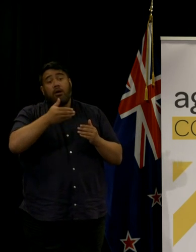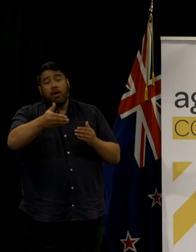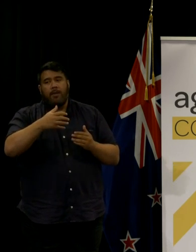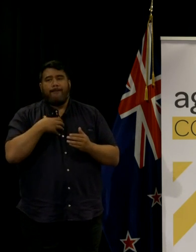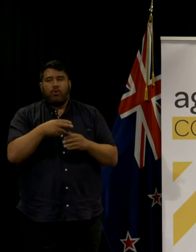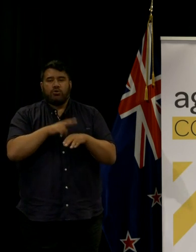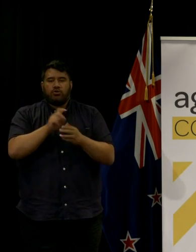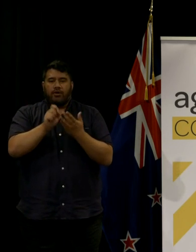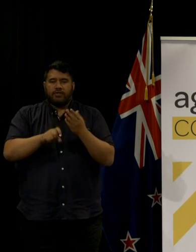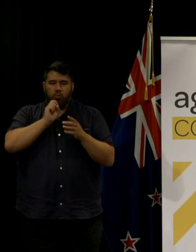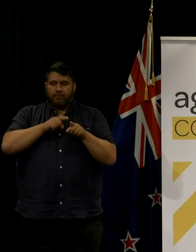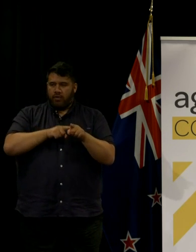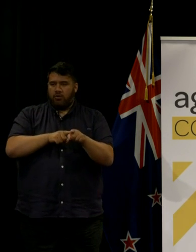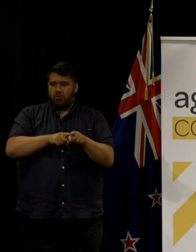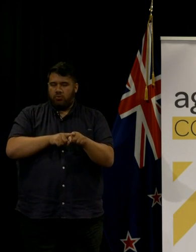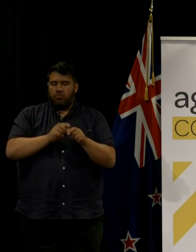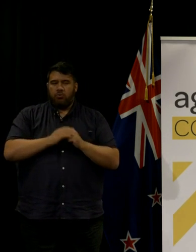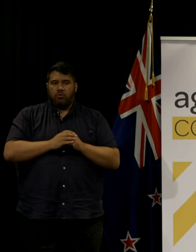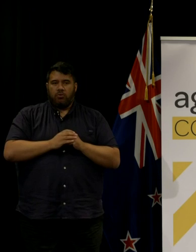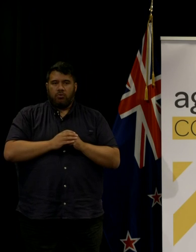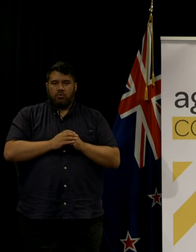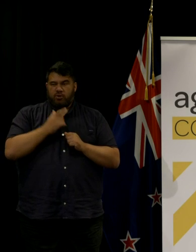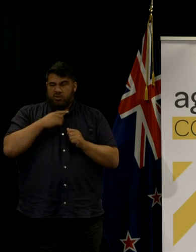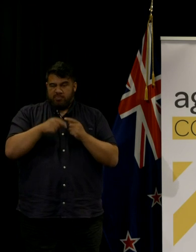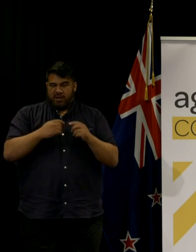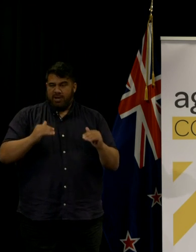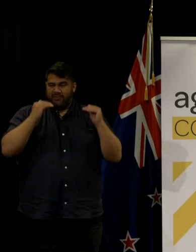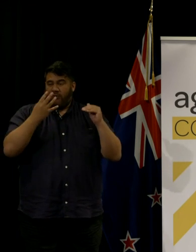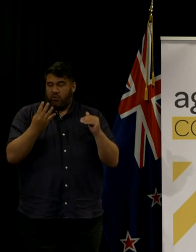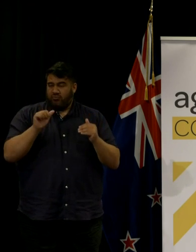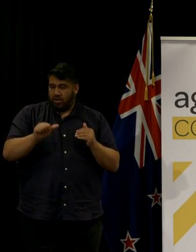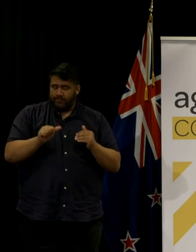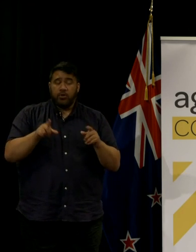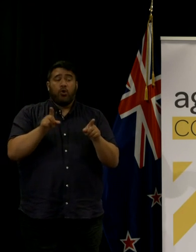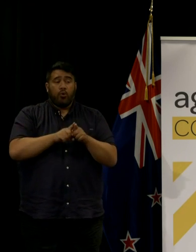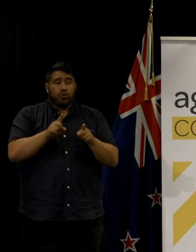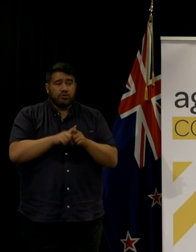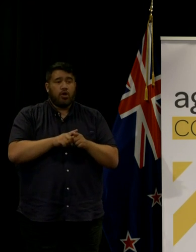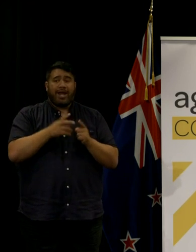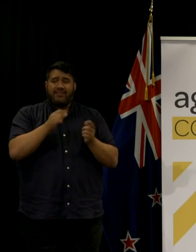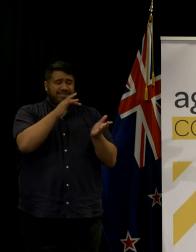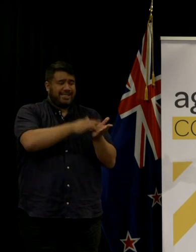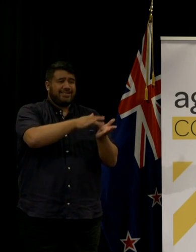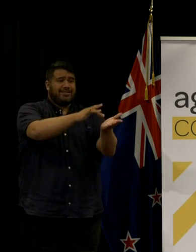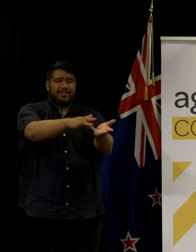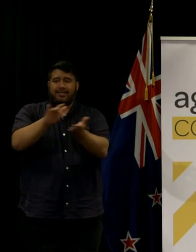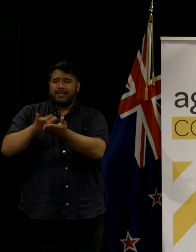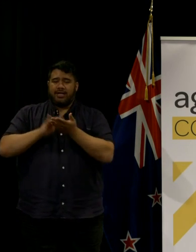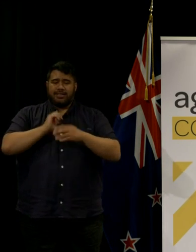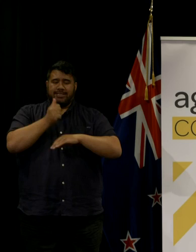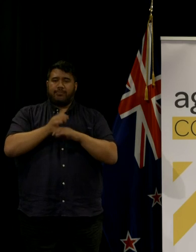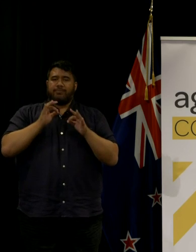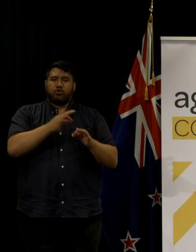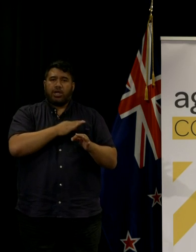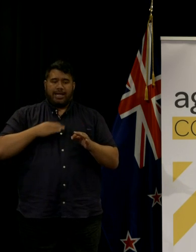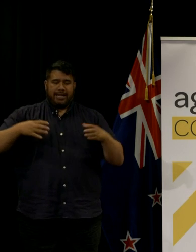alert level 4. The second thing is that in every centre there are special clinics being established for assessment